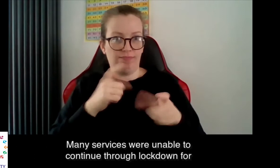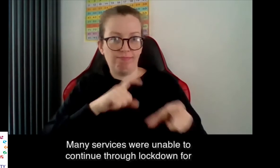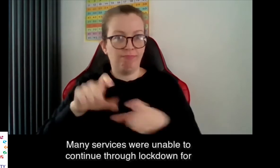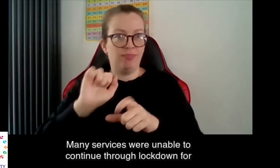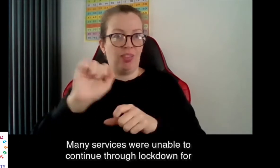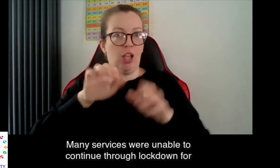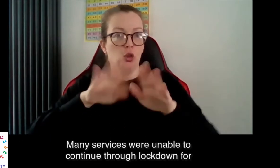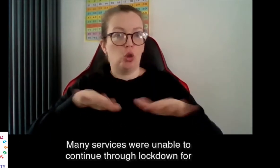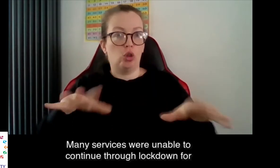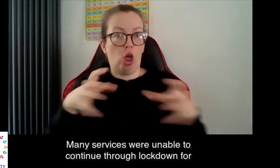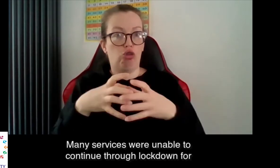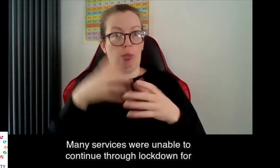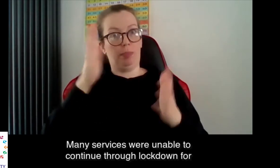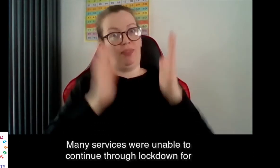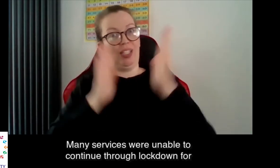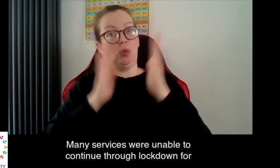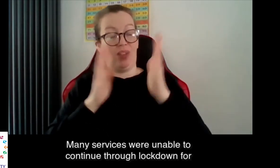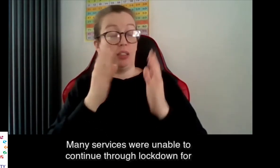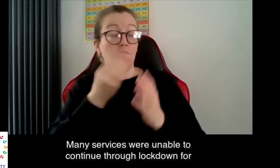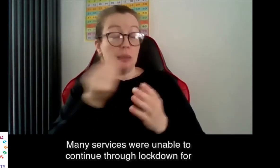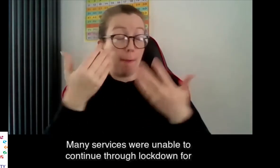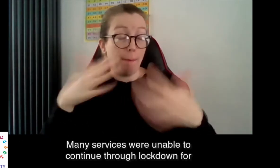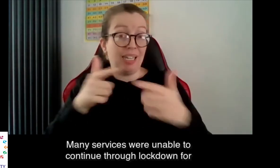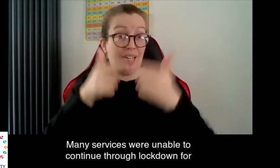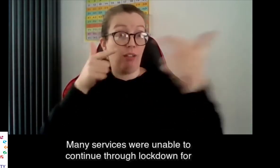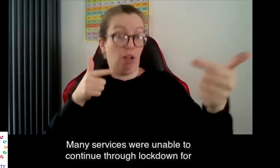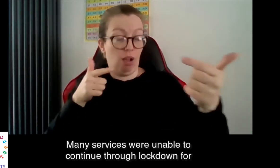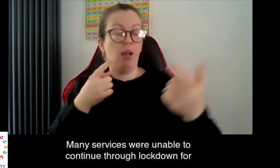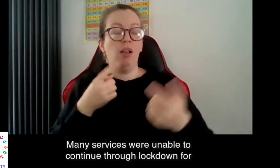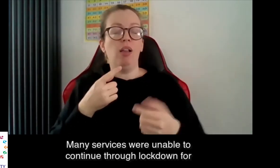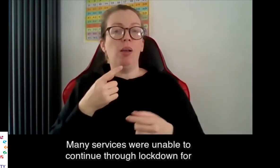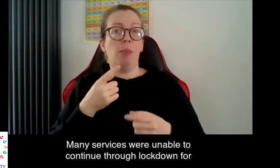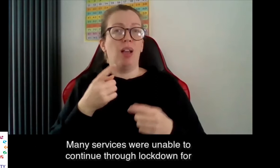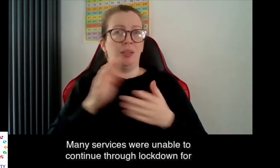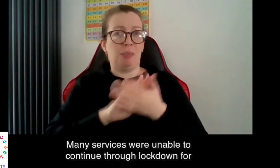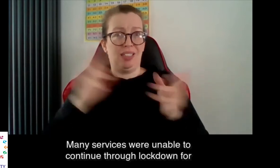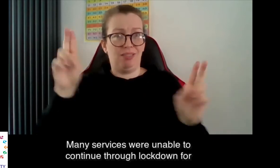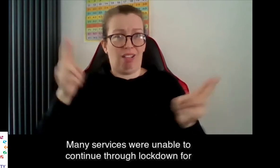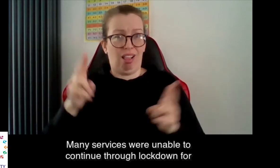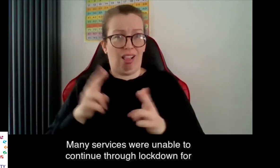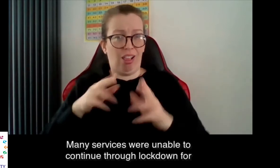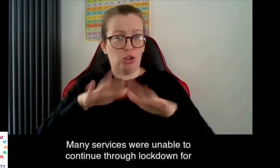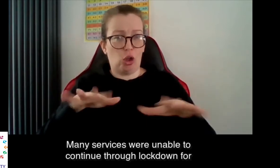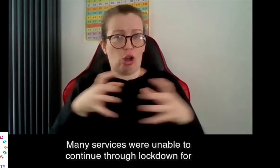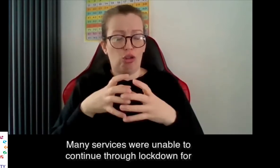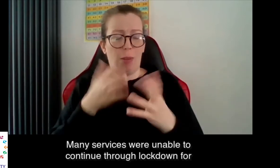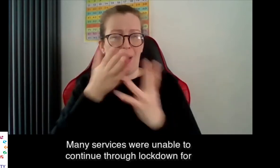Many services were unable to continue through lockdown. For example, children's groups. They may have moved to